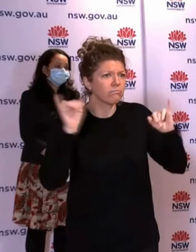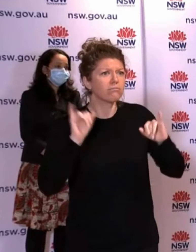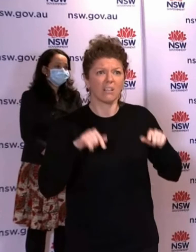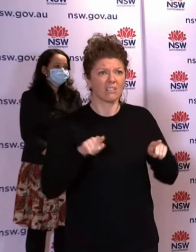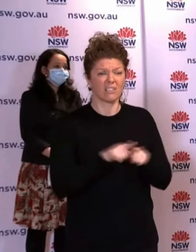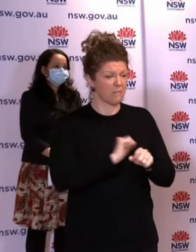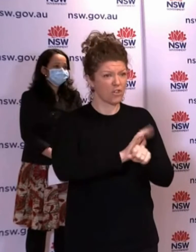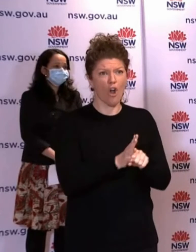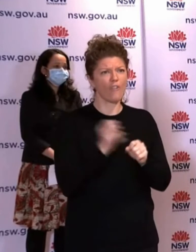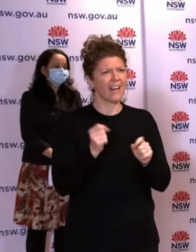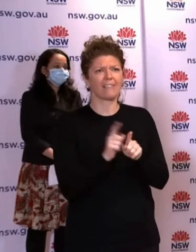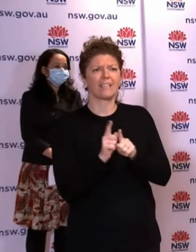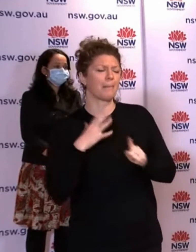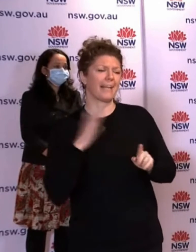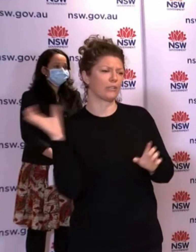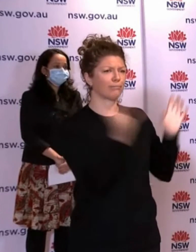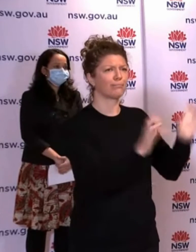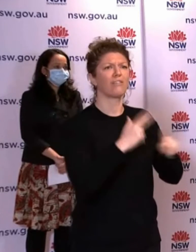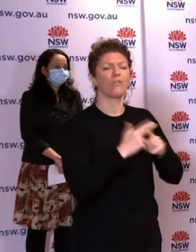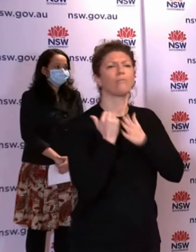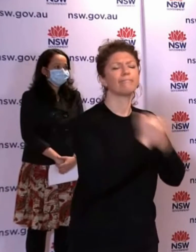welfare of people. Thank you.